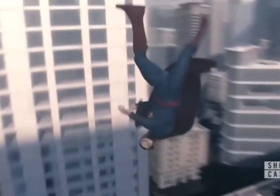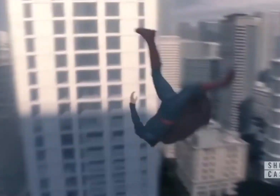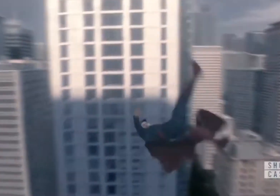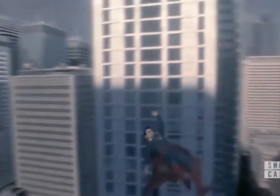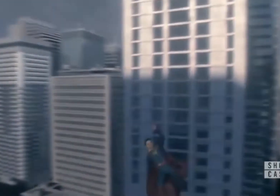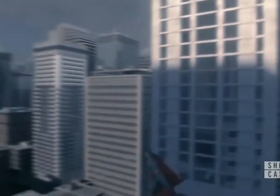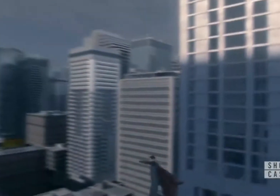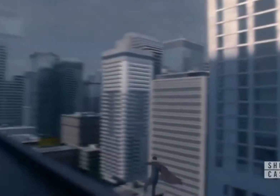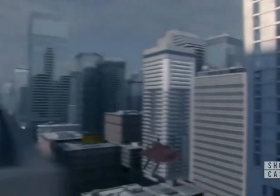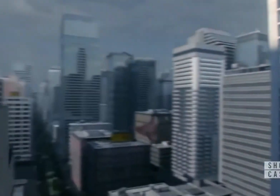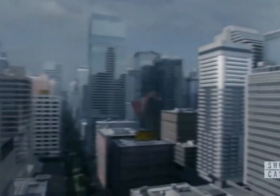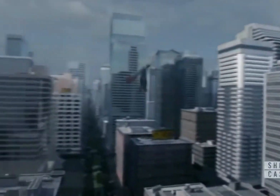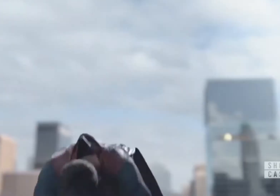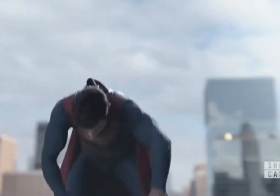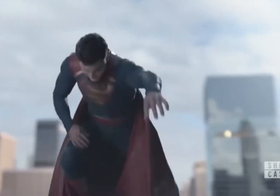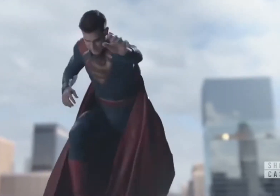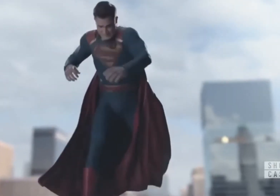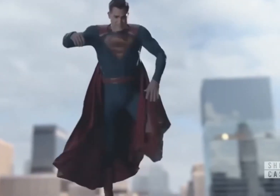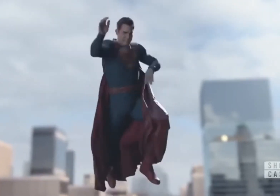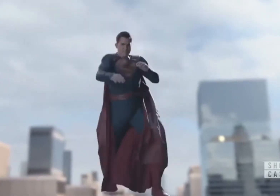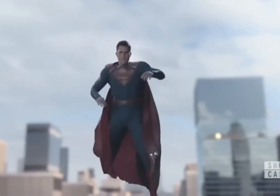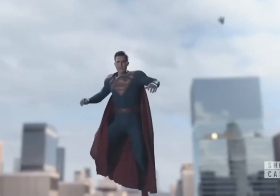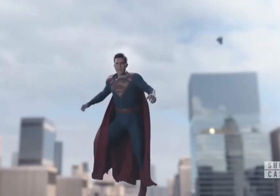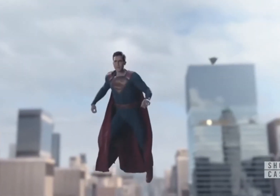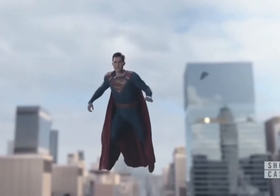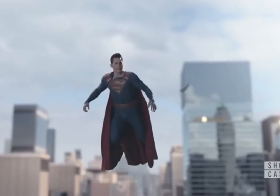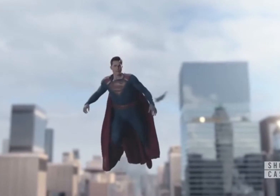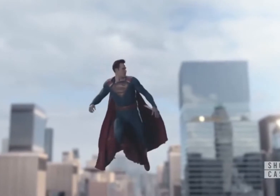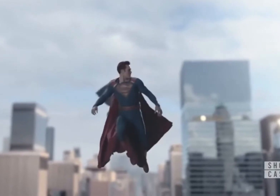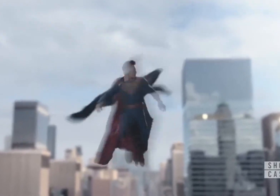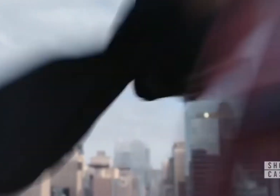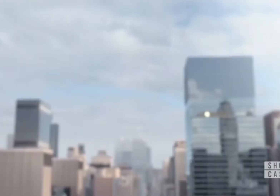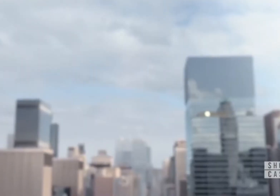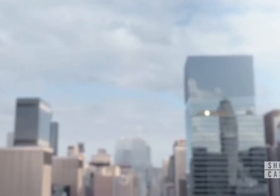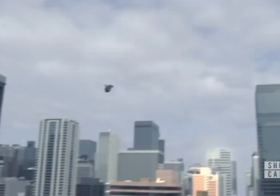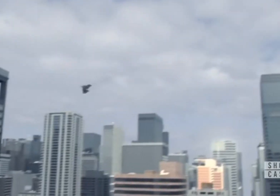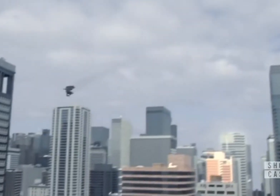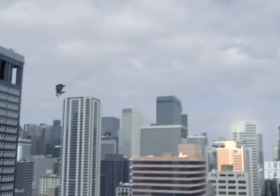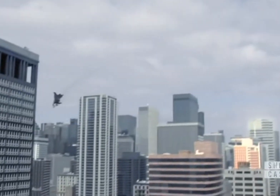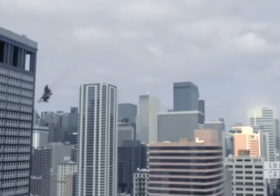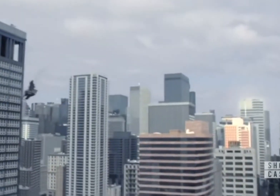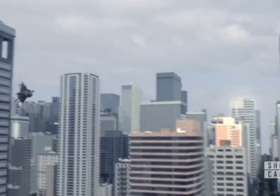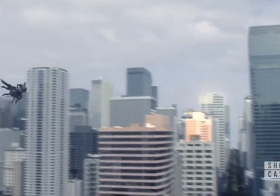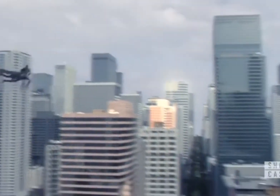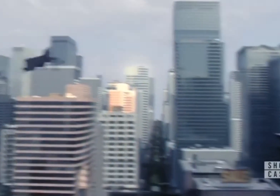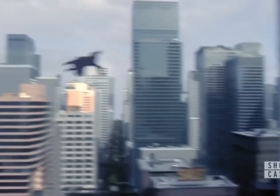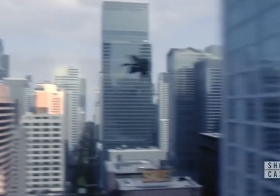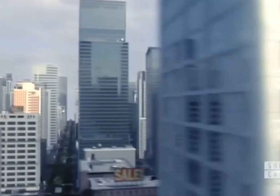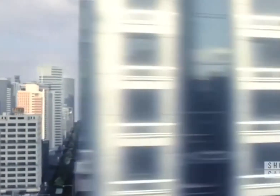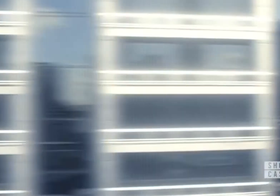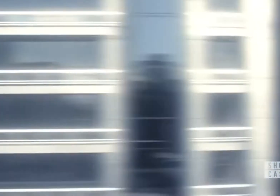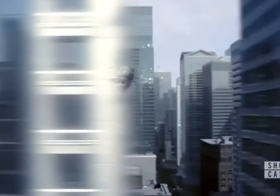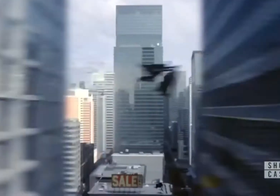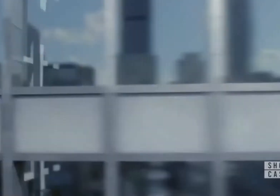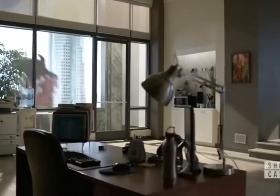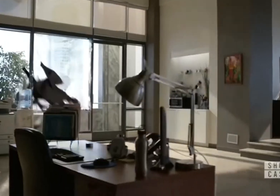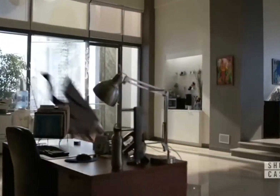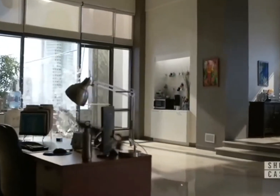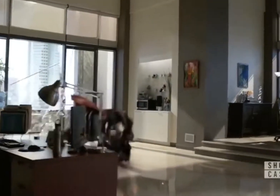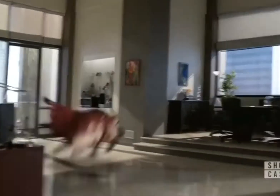and that's something that a lot of people, myself included, have had multiple problems with during the